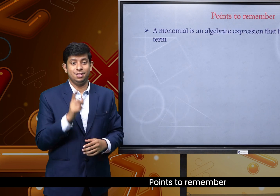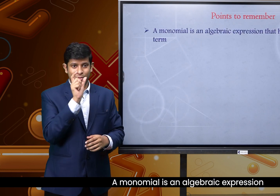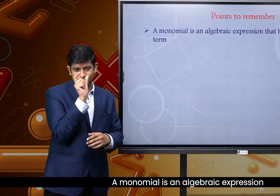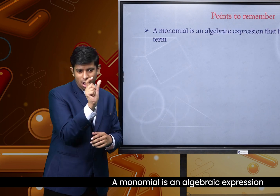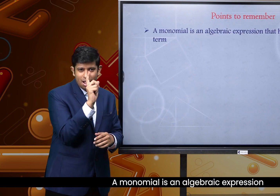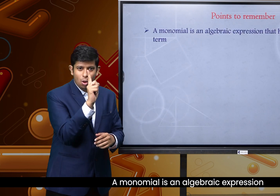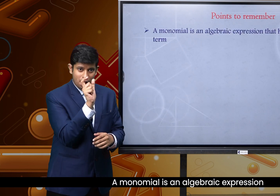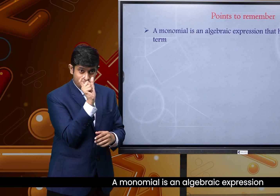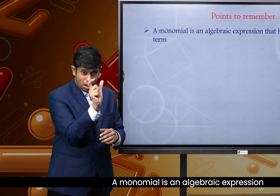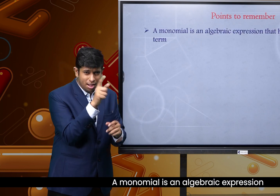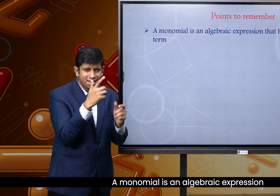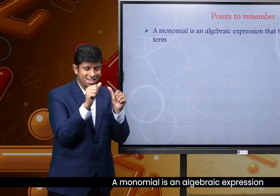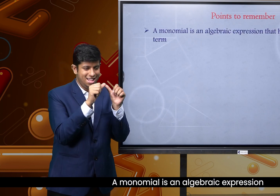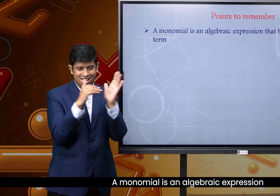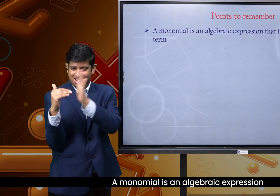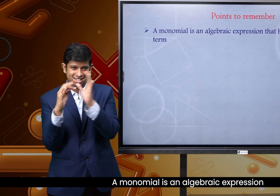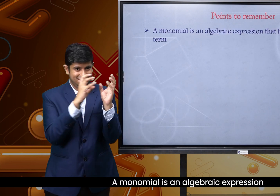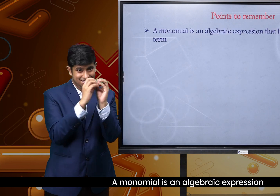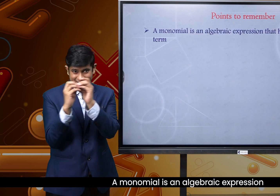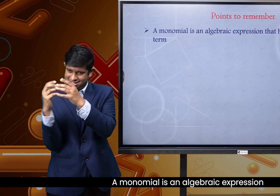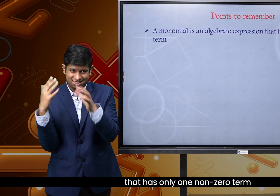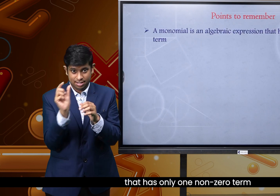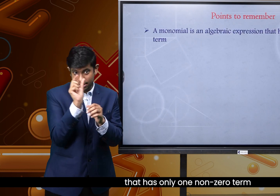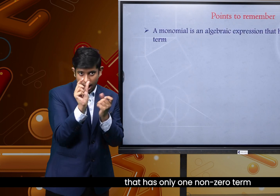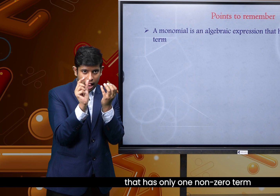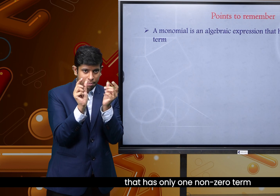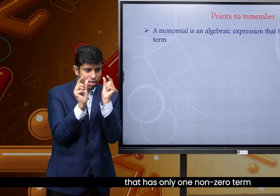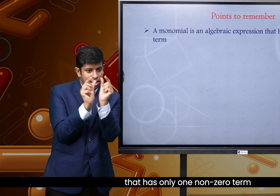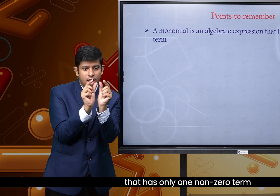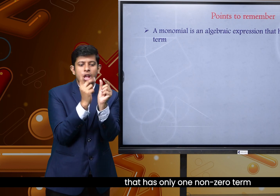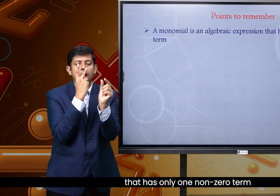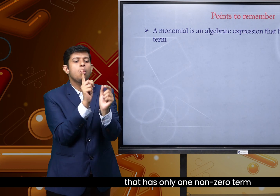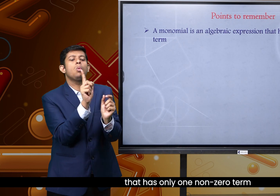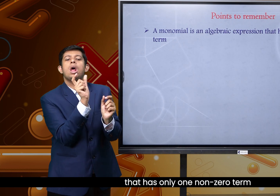A monomial is an algebraic expression that has only one non-zero term.